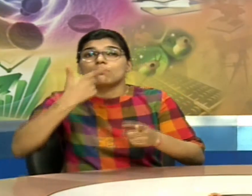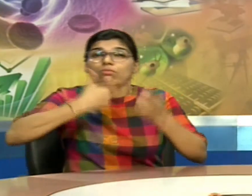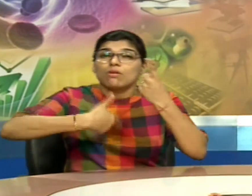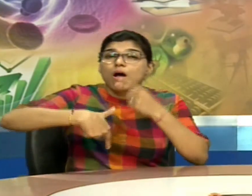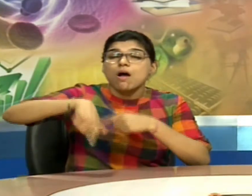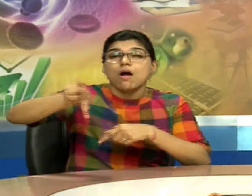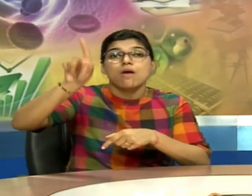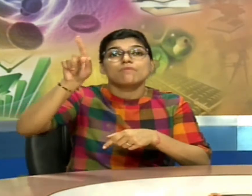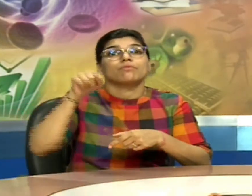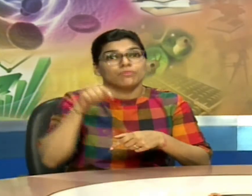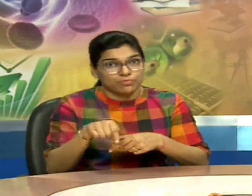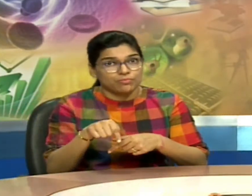non-biodegradable material.